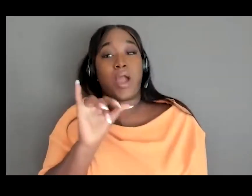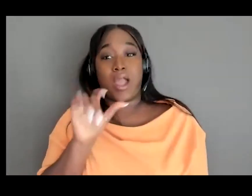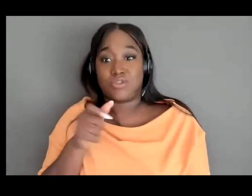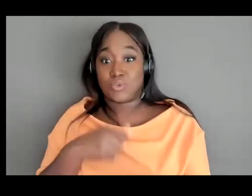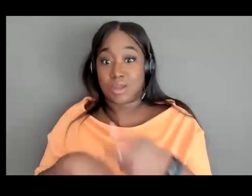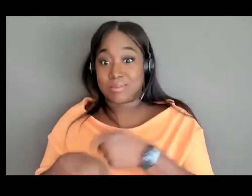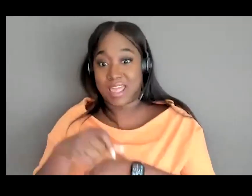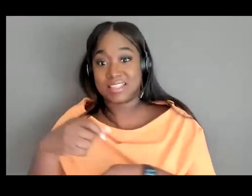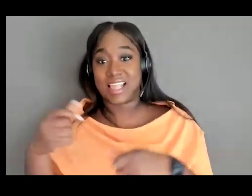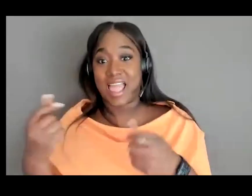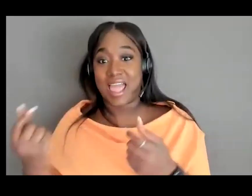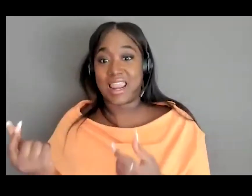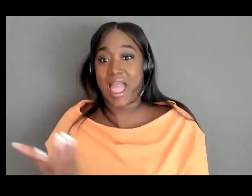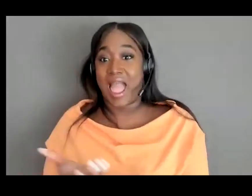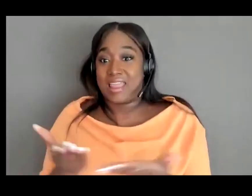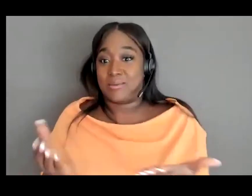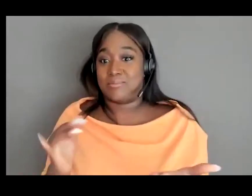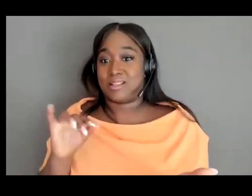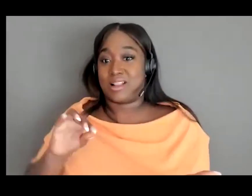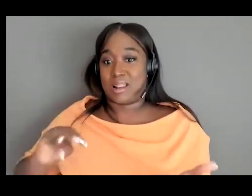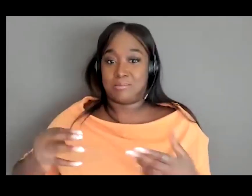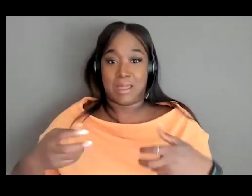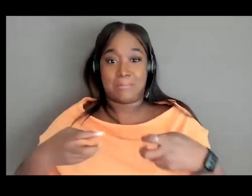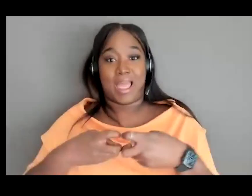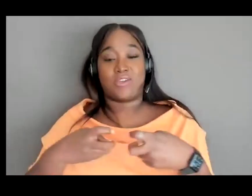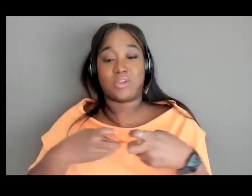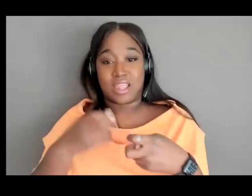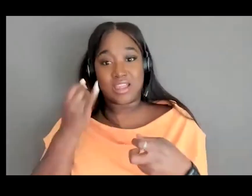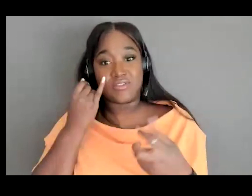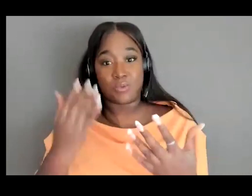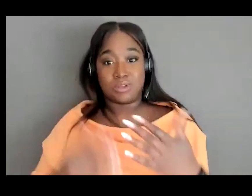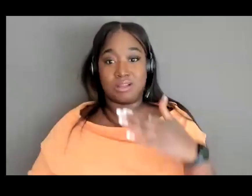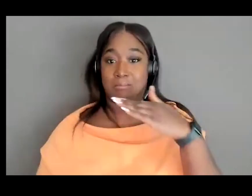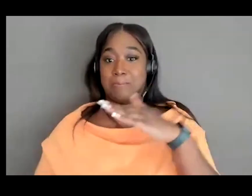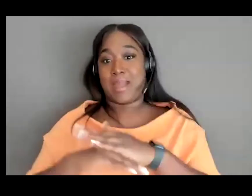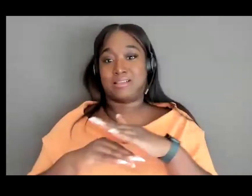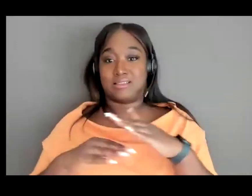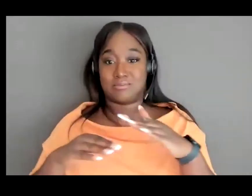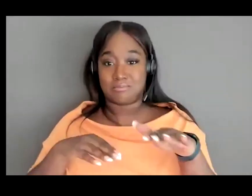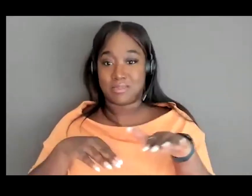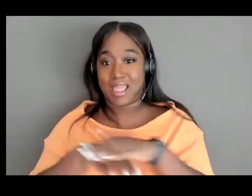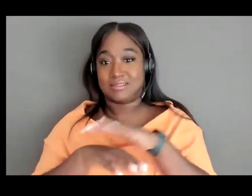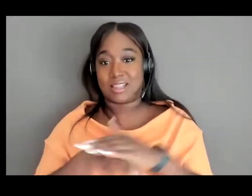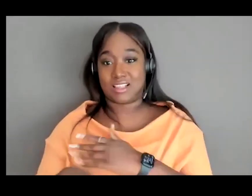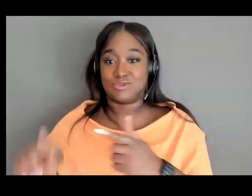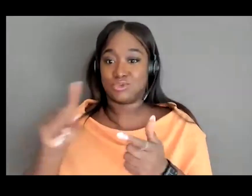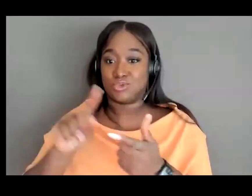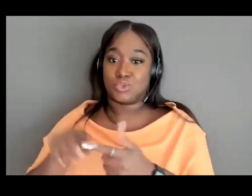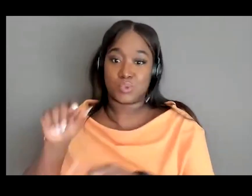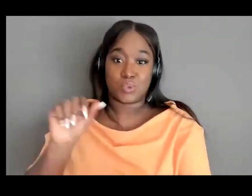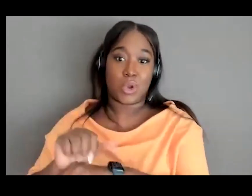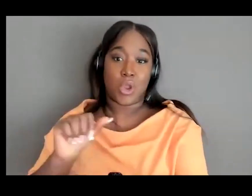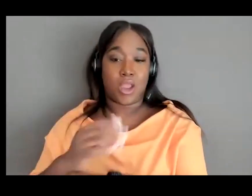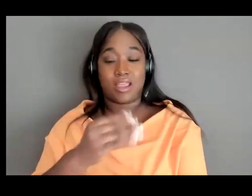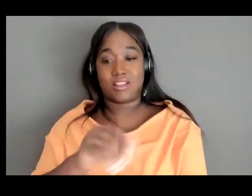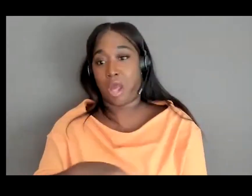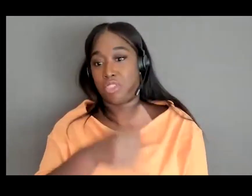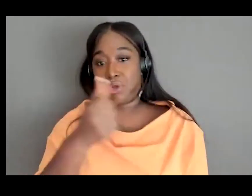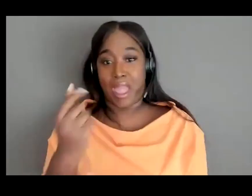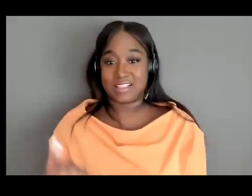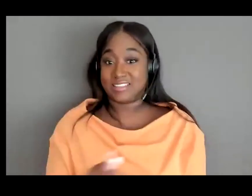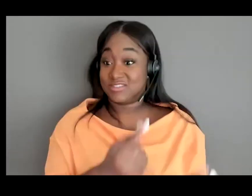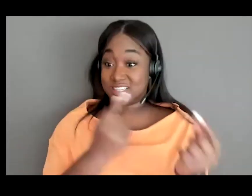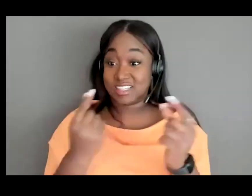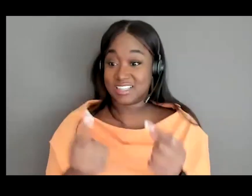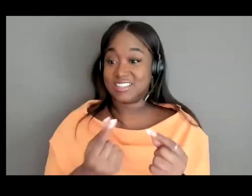replace this item in order to maximize my access to work and other activity.